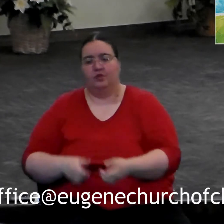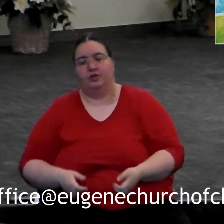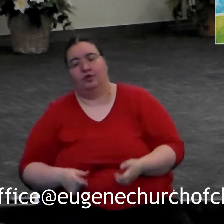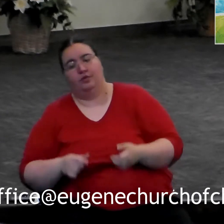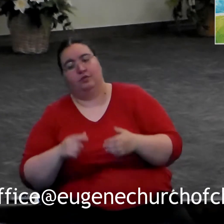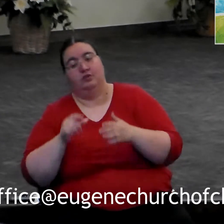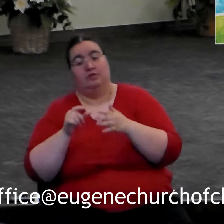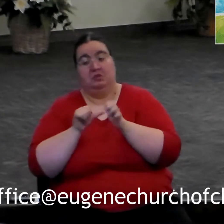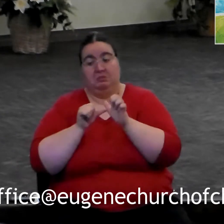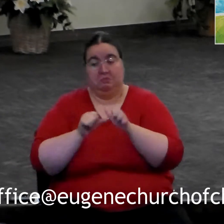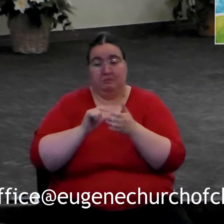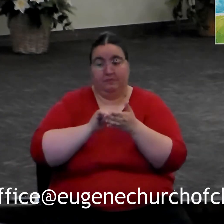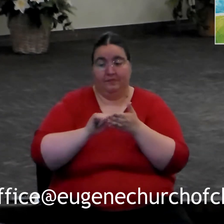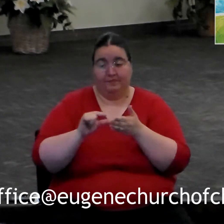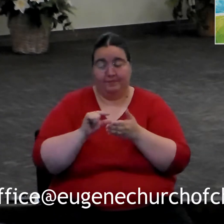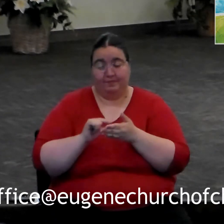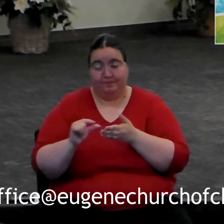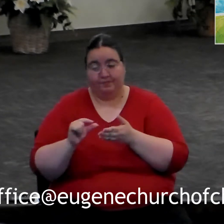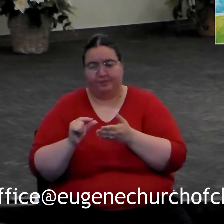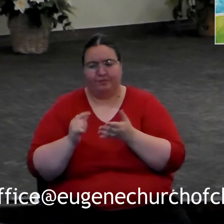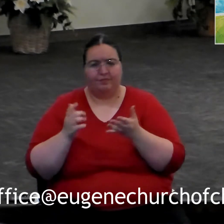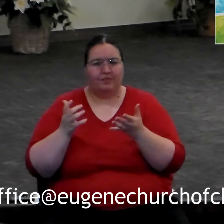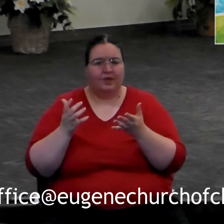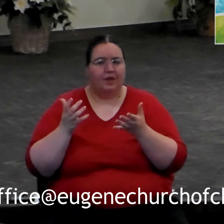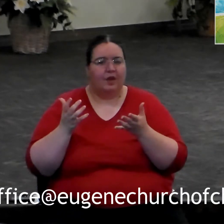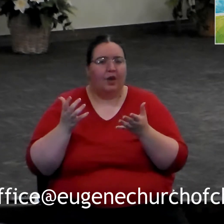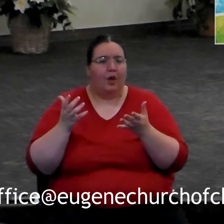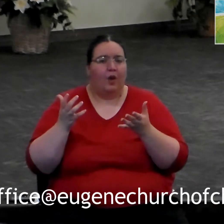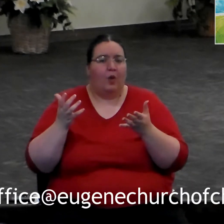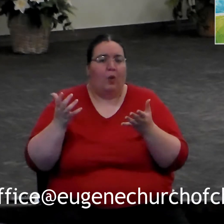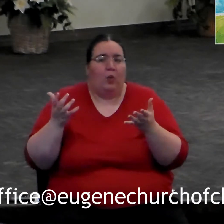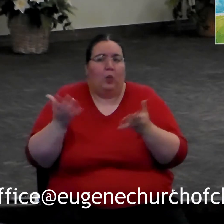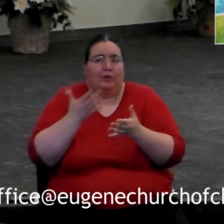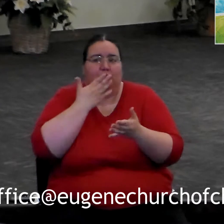for their soul? What really matters?